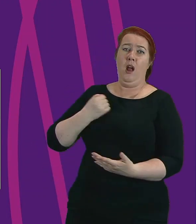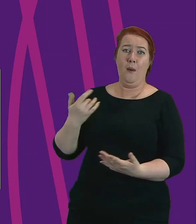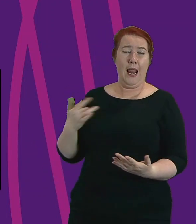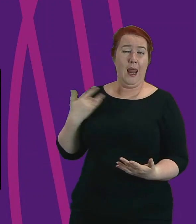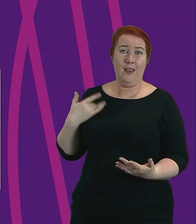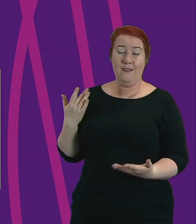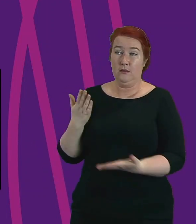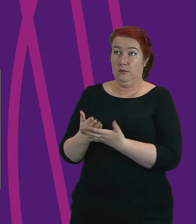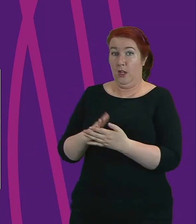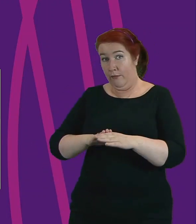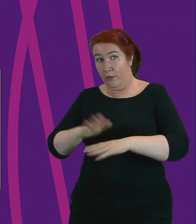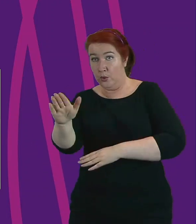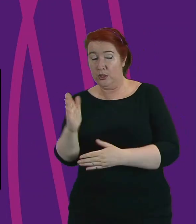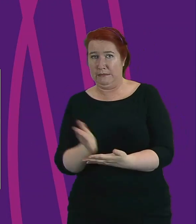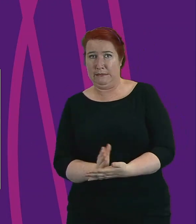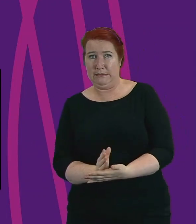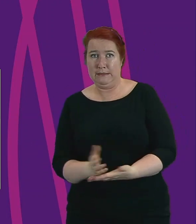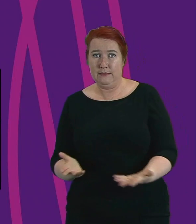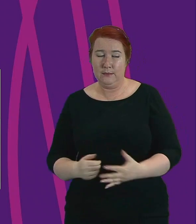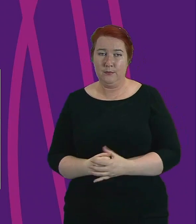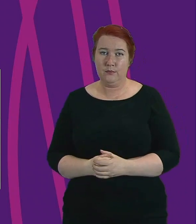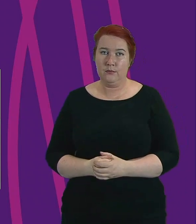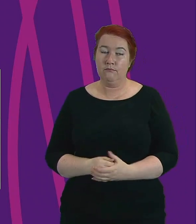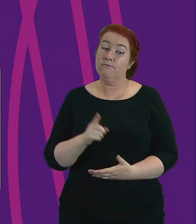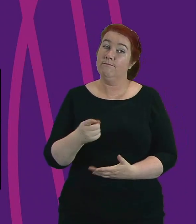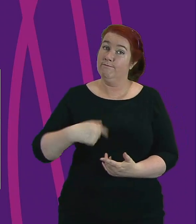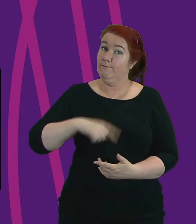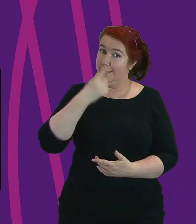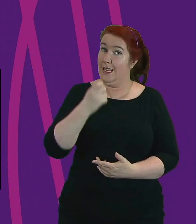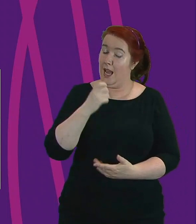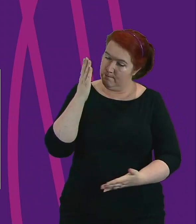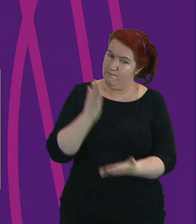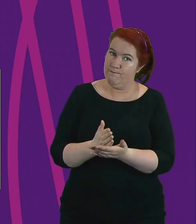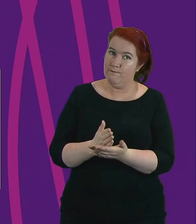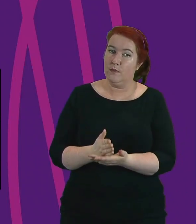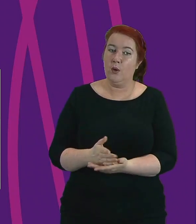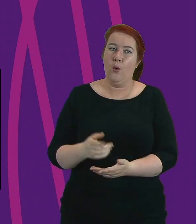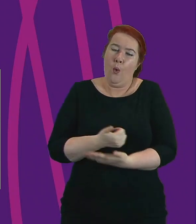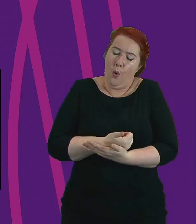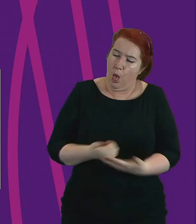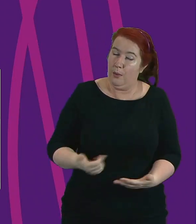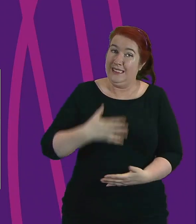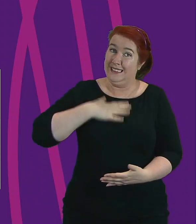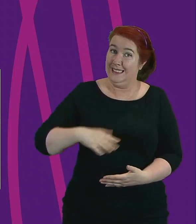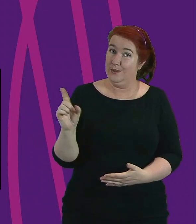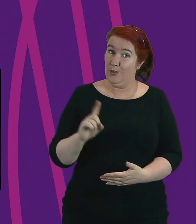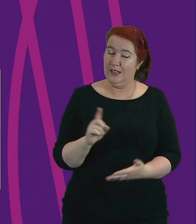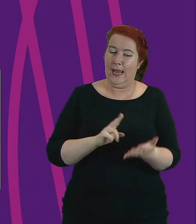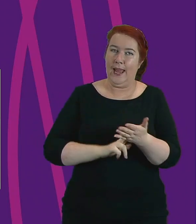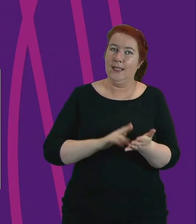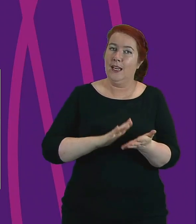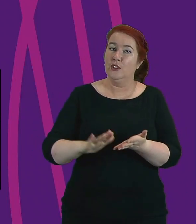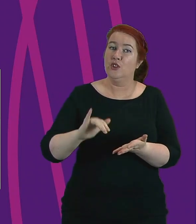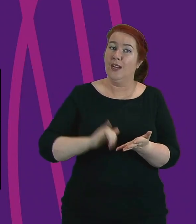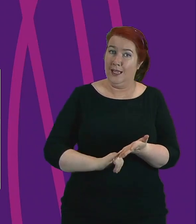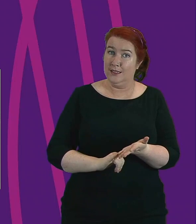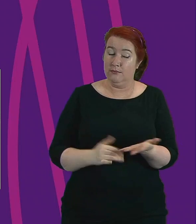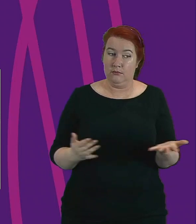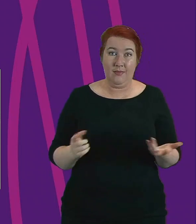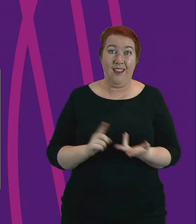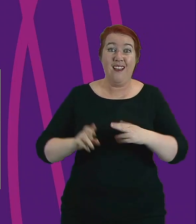future. We can be certain, however, that we will always need the National Health Service. If the NHS had not